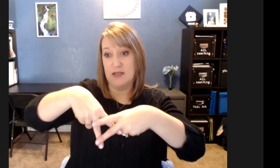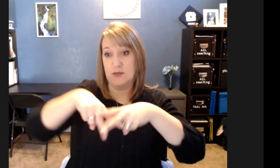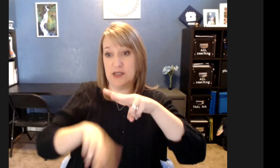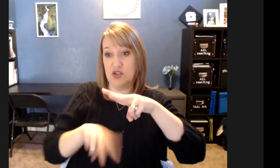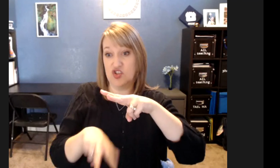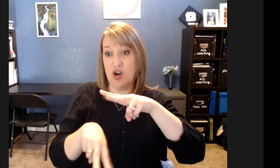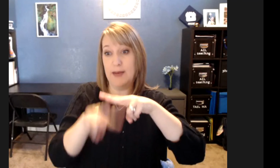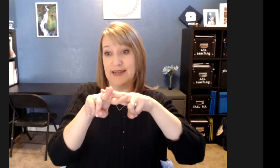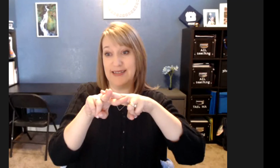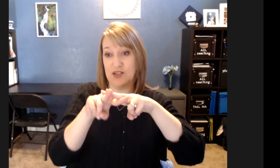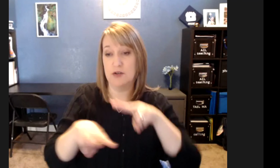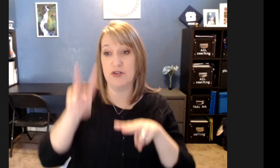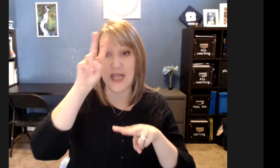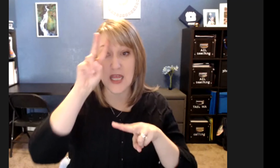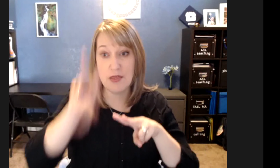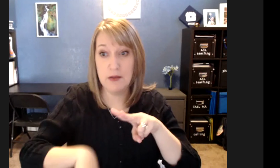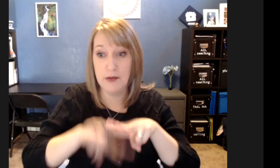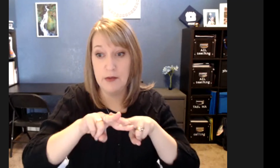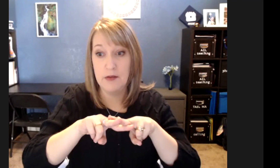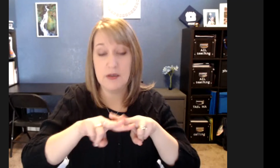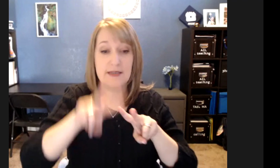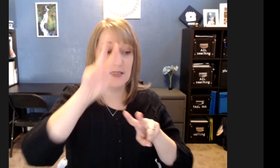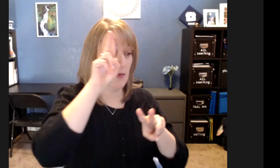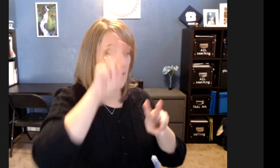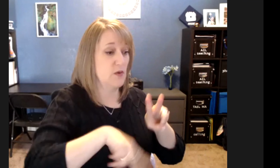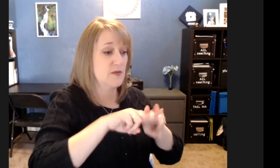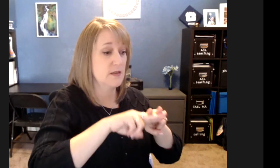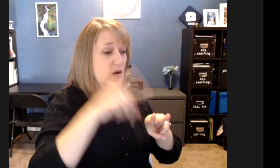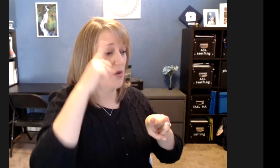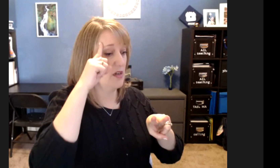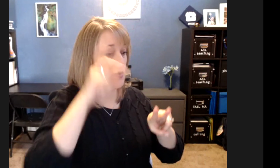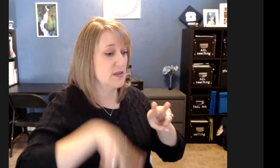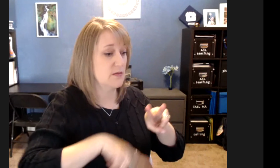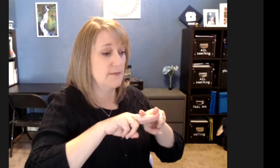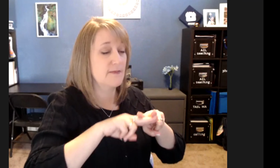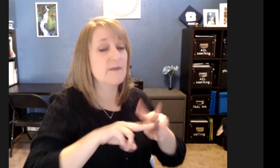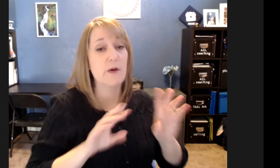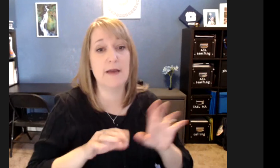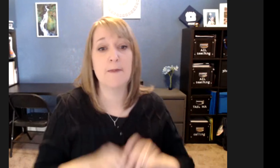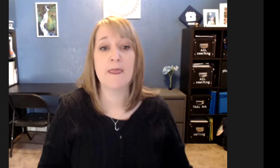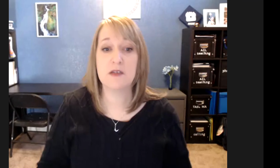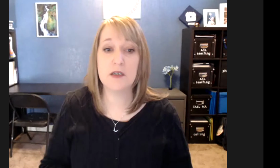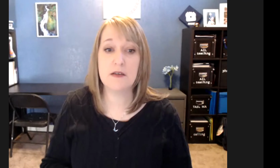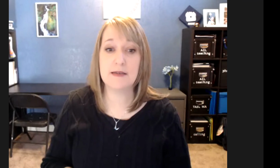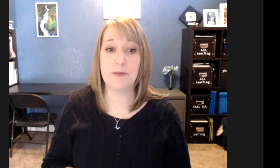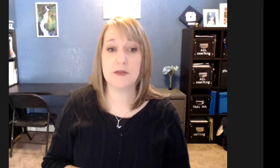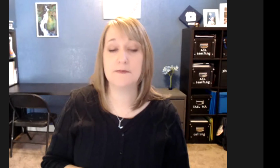this way. So your dominant hand is actually underneath because it's the one that moves. So, or you could do it this way. Okay, so here are the examples.